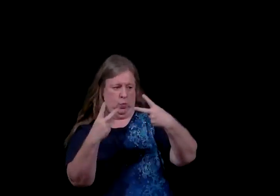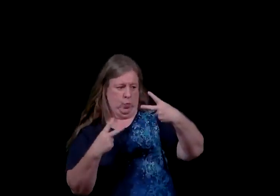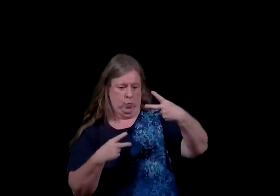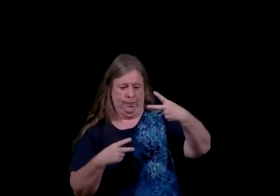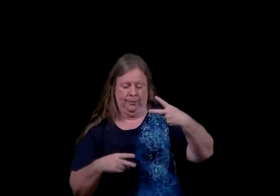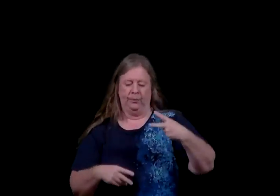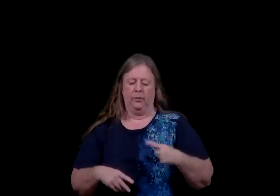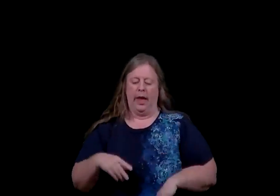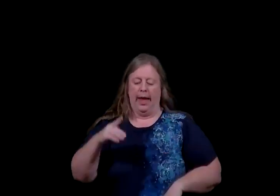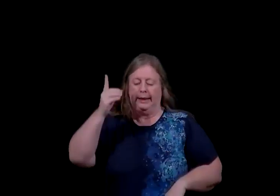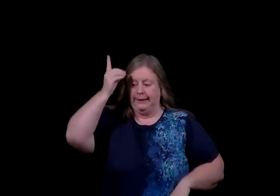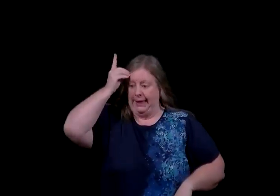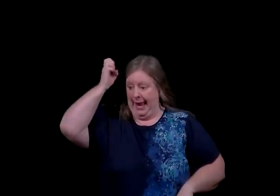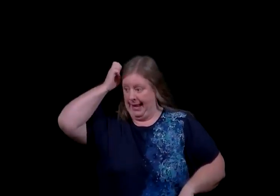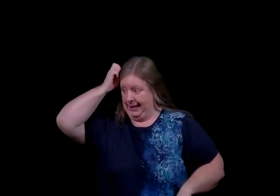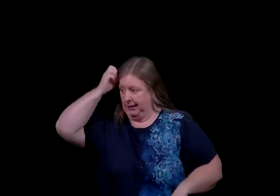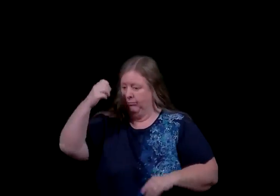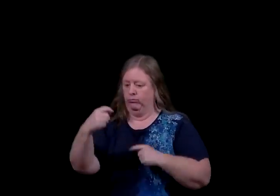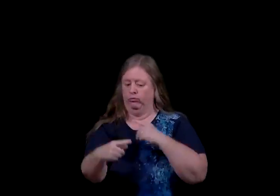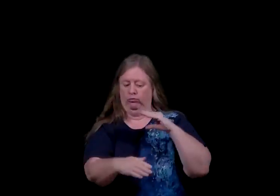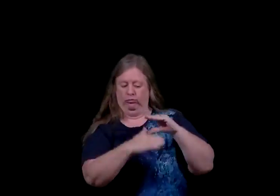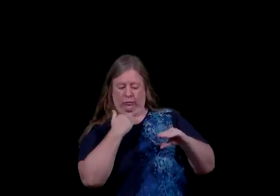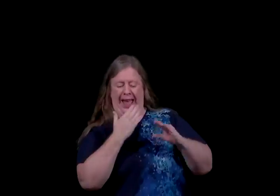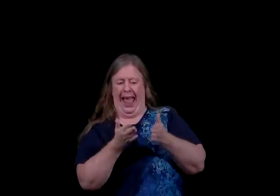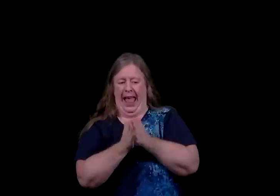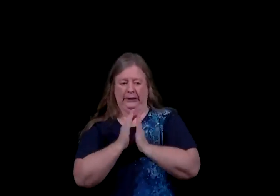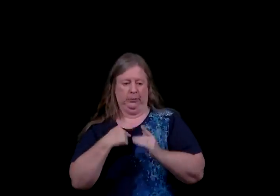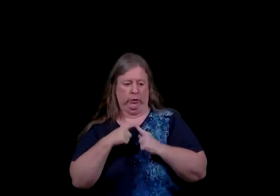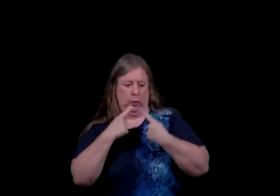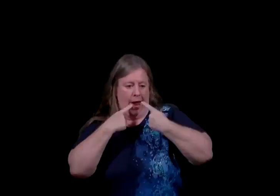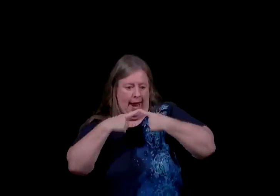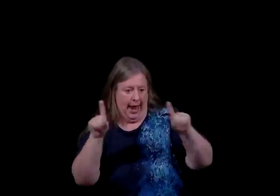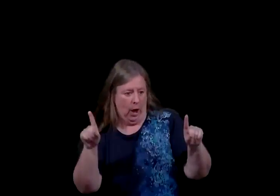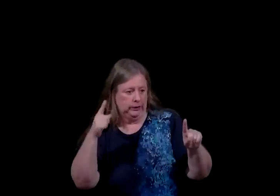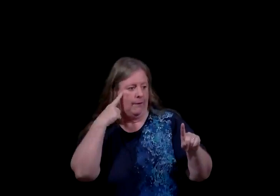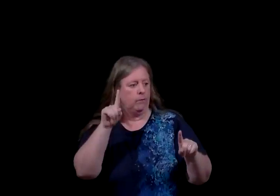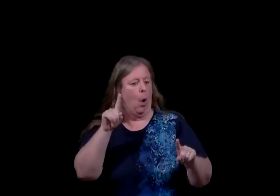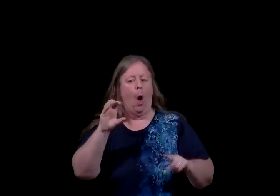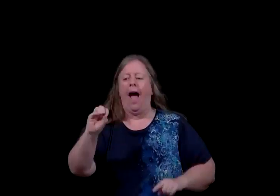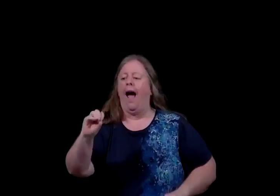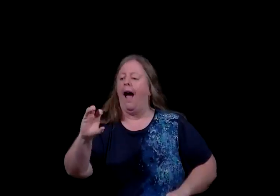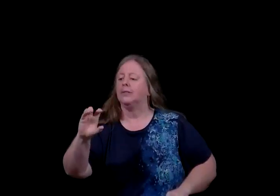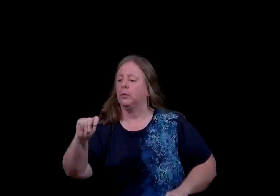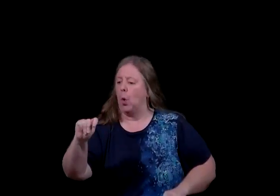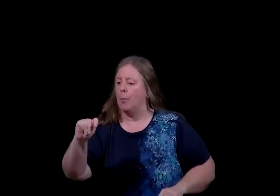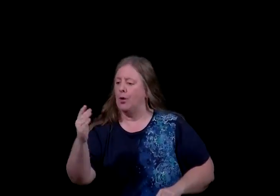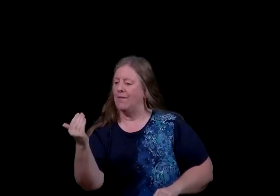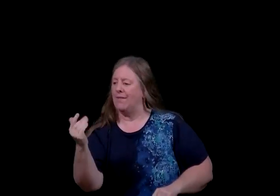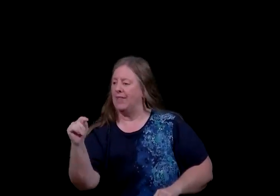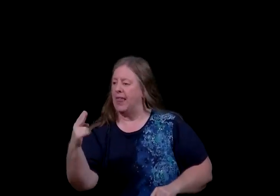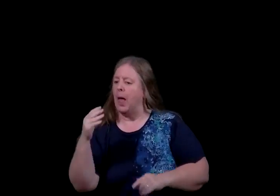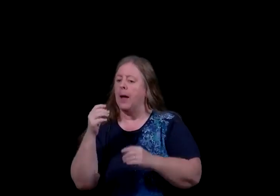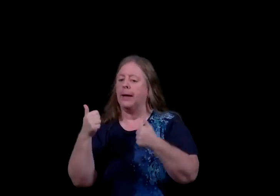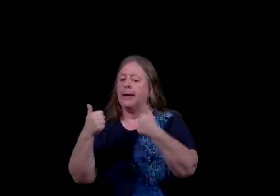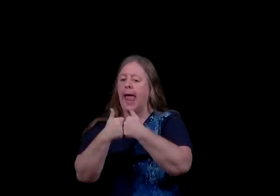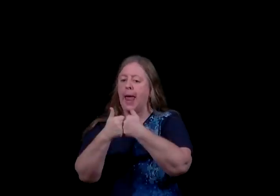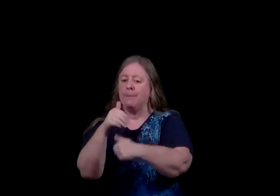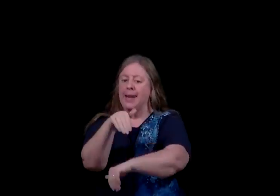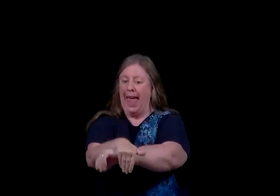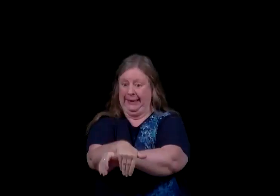I have two announcements this morning. Diane Edwards emailed me and asked me to announce that October the 15th,